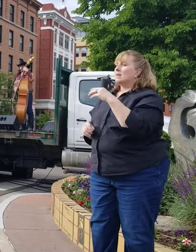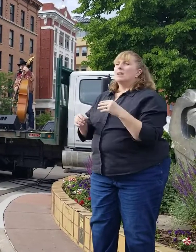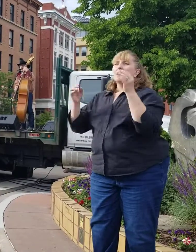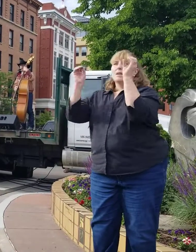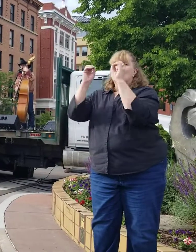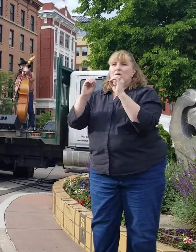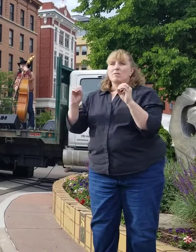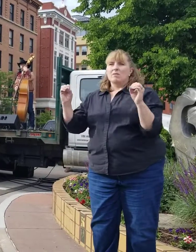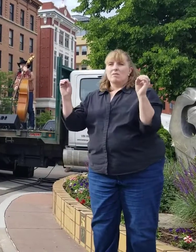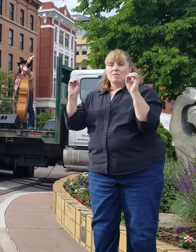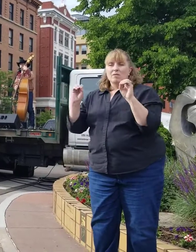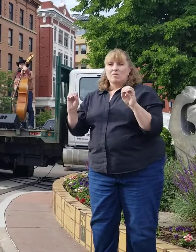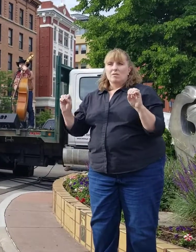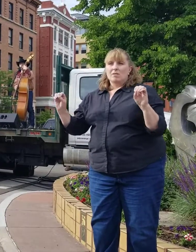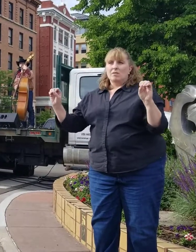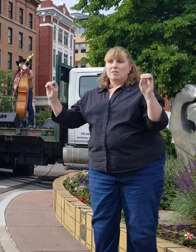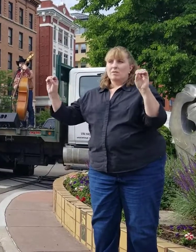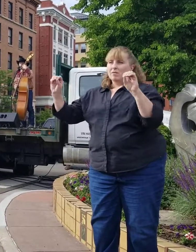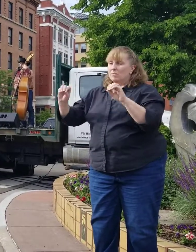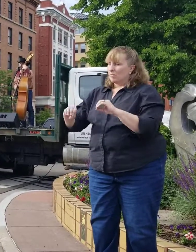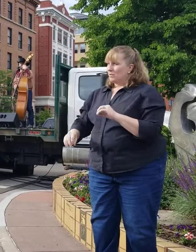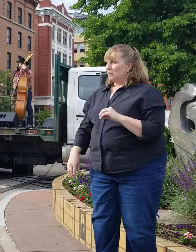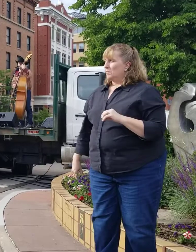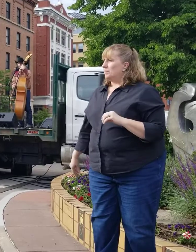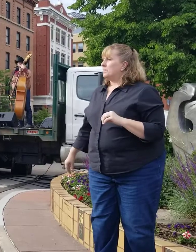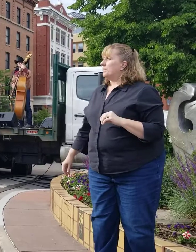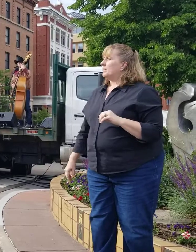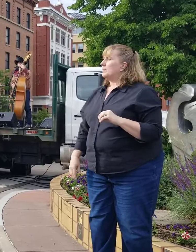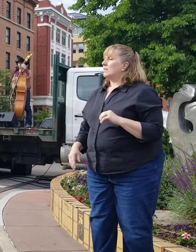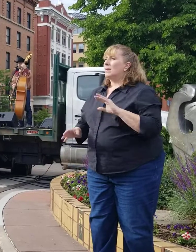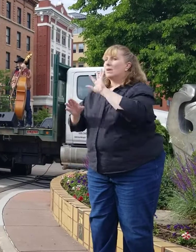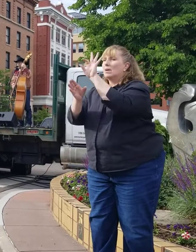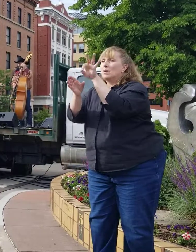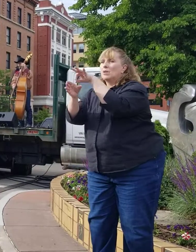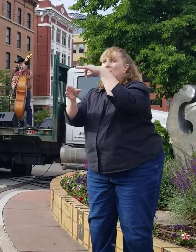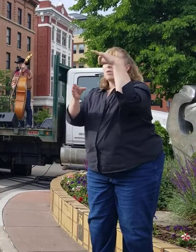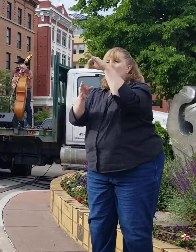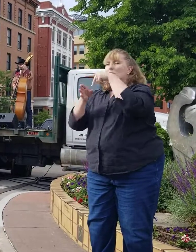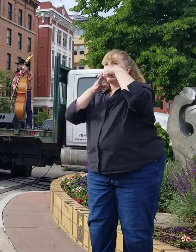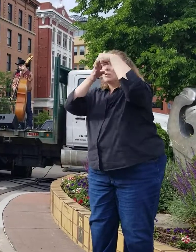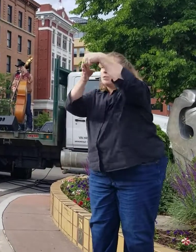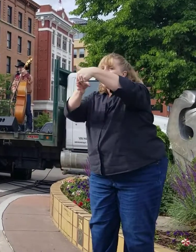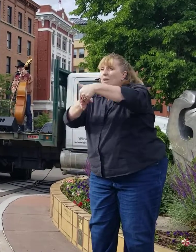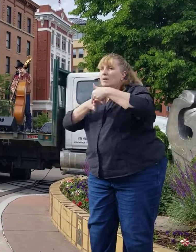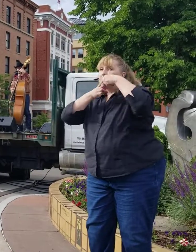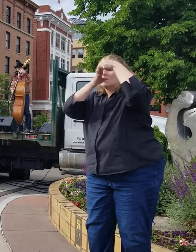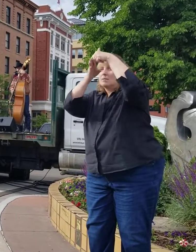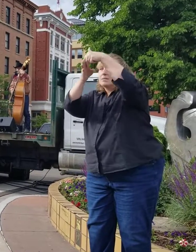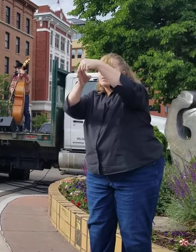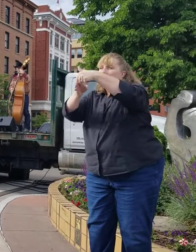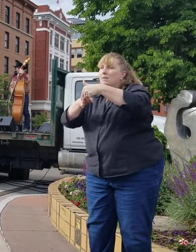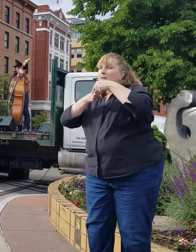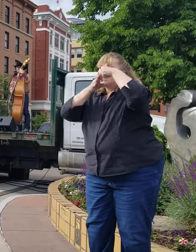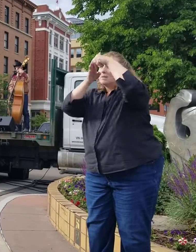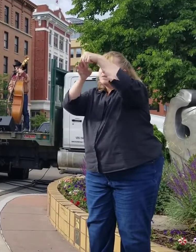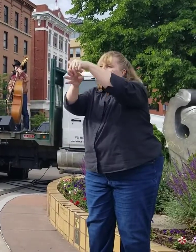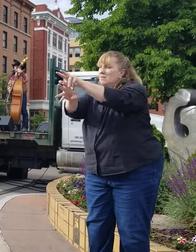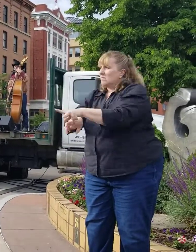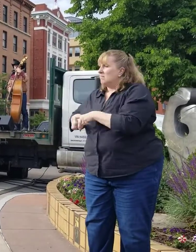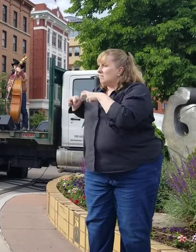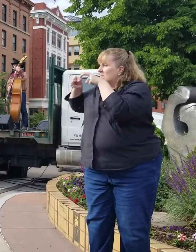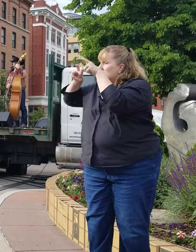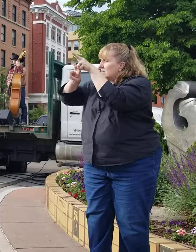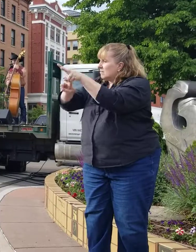yippee-yi-oh, ghost riders in